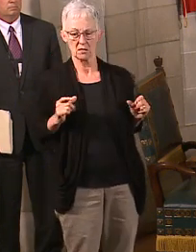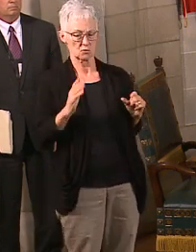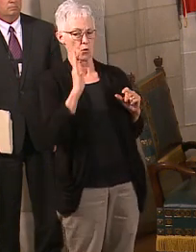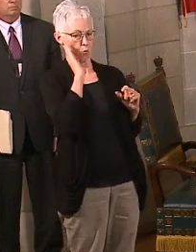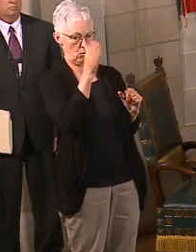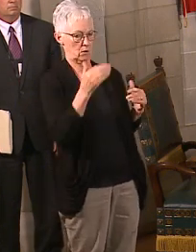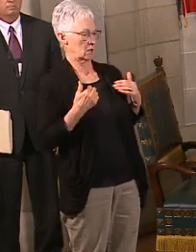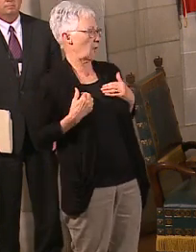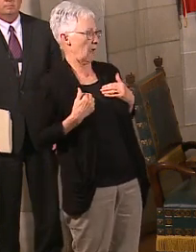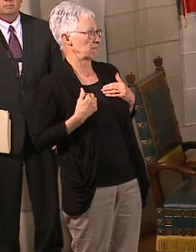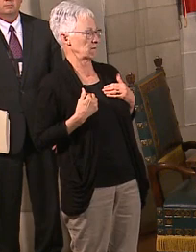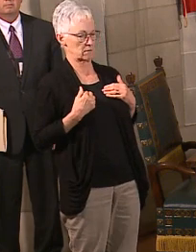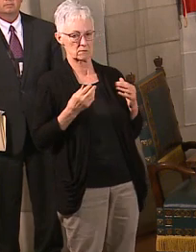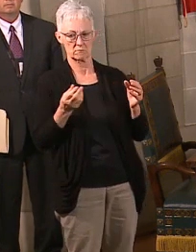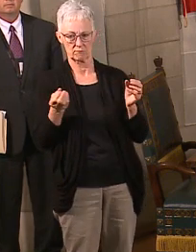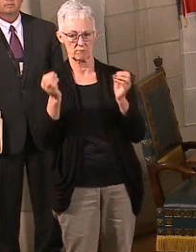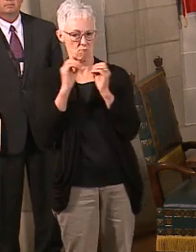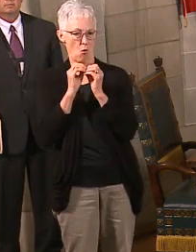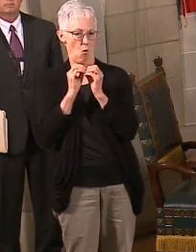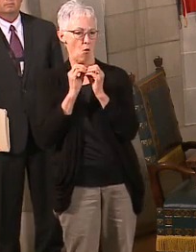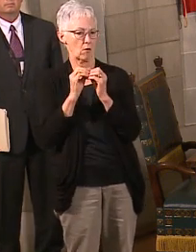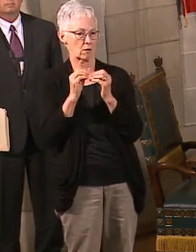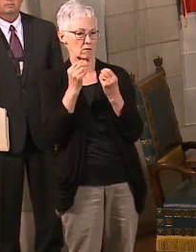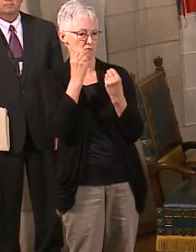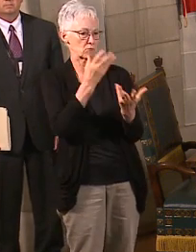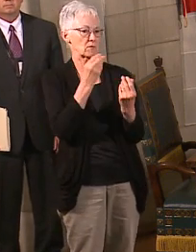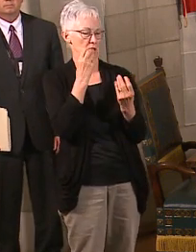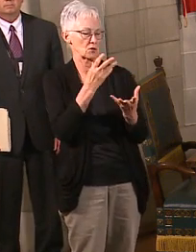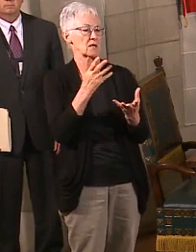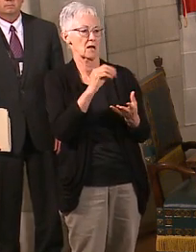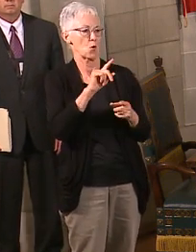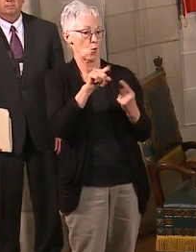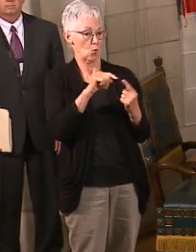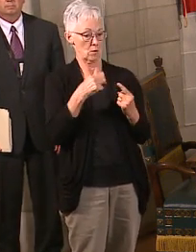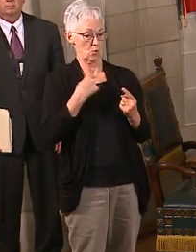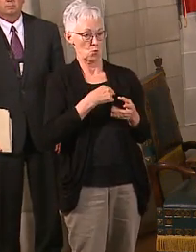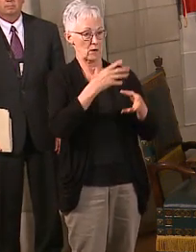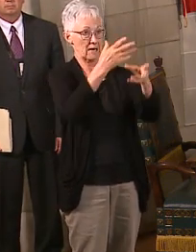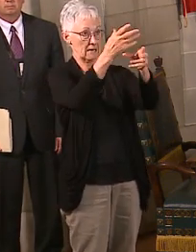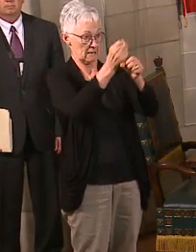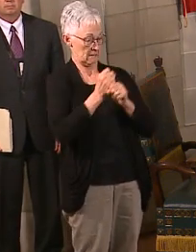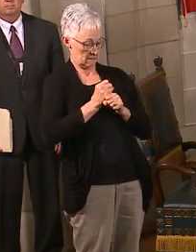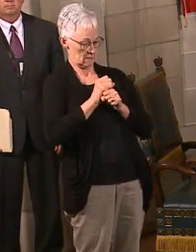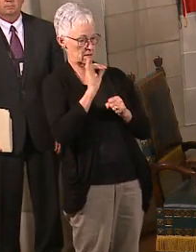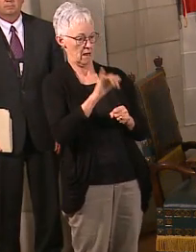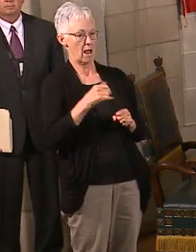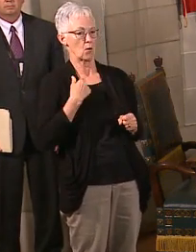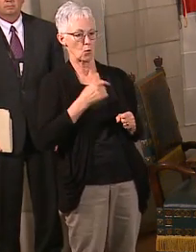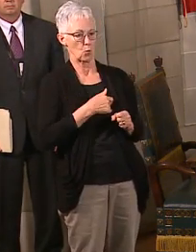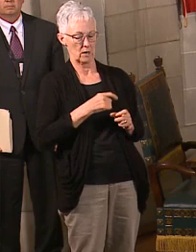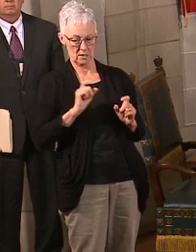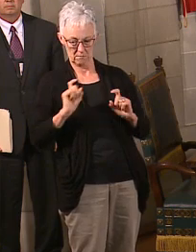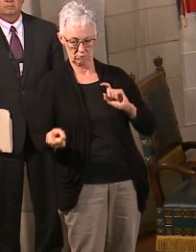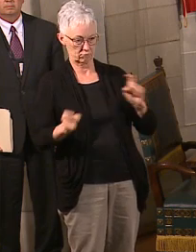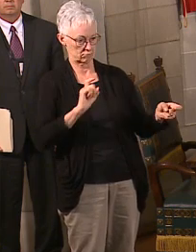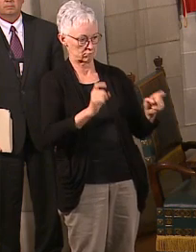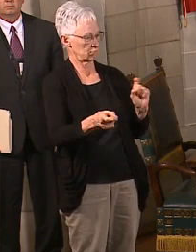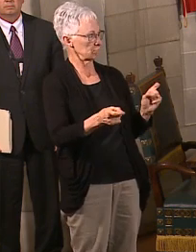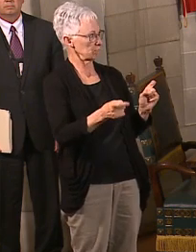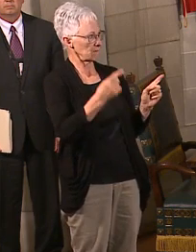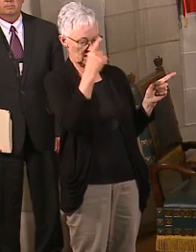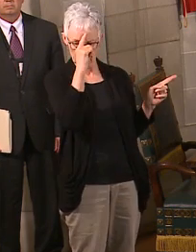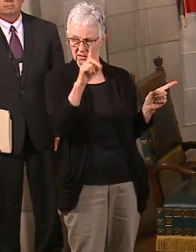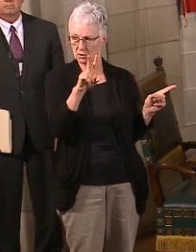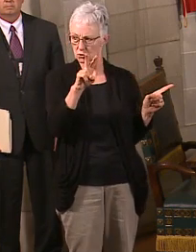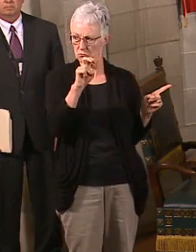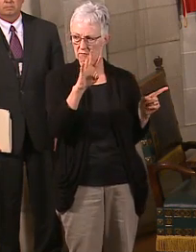some more PPE that is coming in, and as we get that PPE, we are distributing that out to people. I take it back, it's about 240,000 surgical